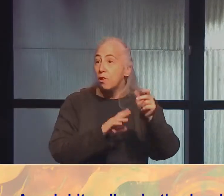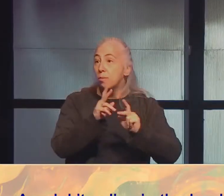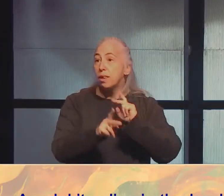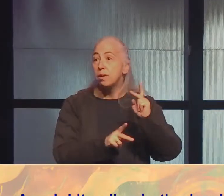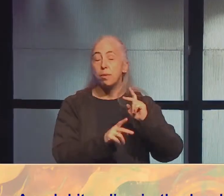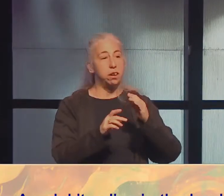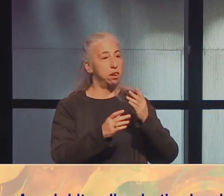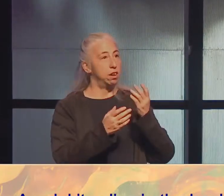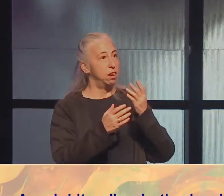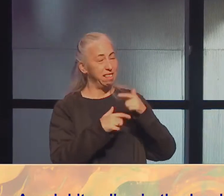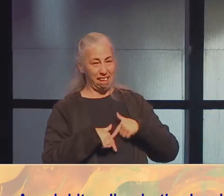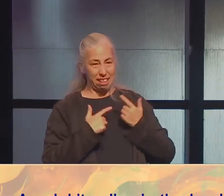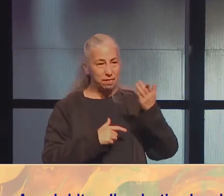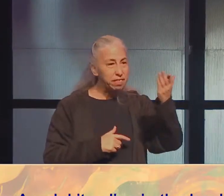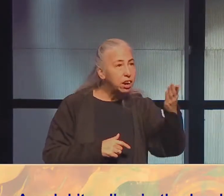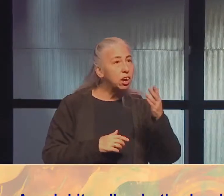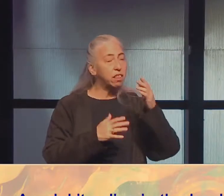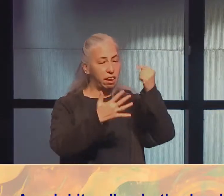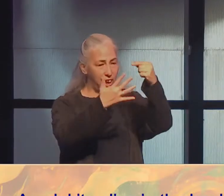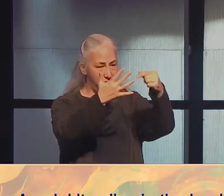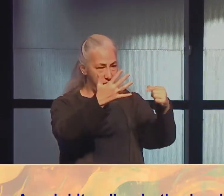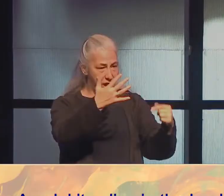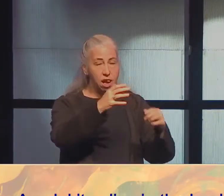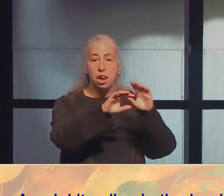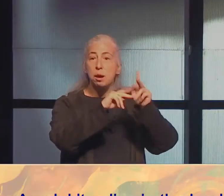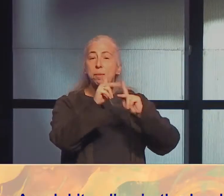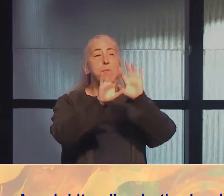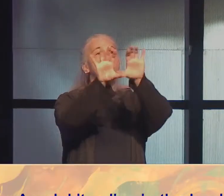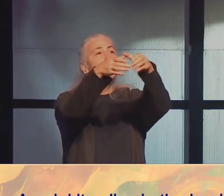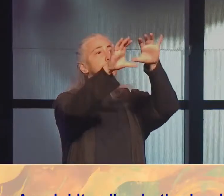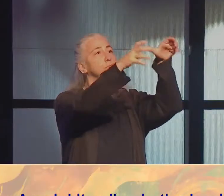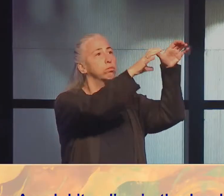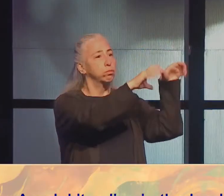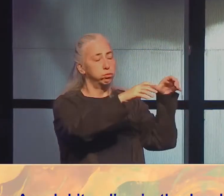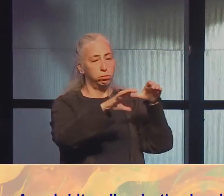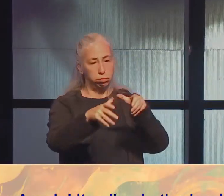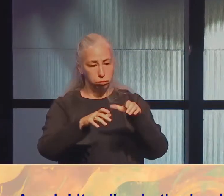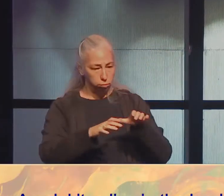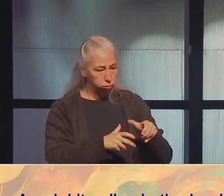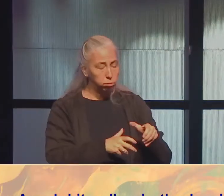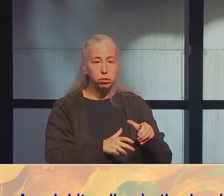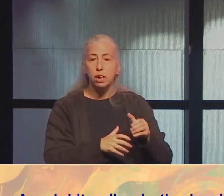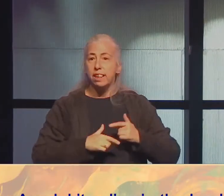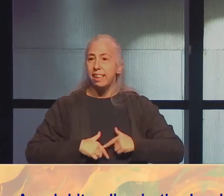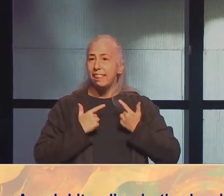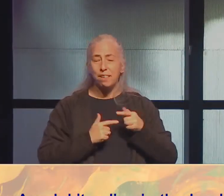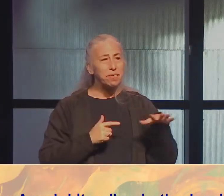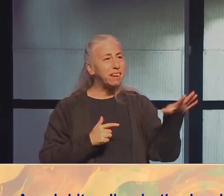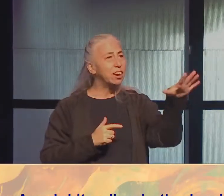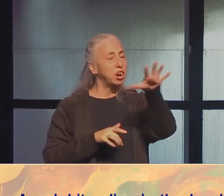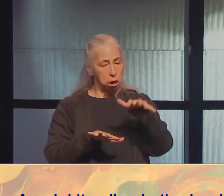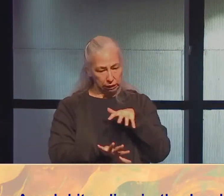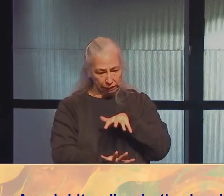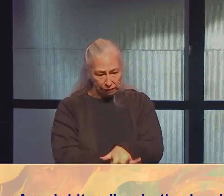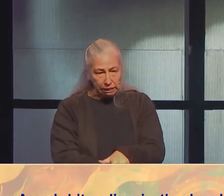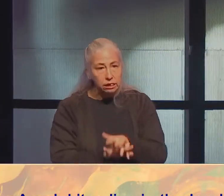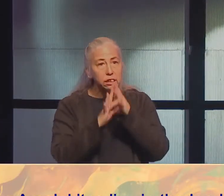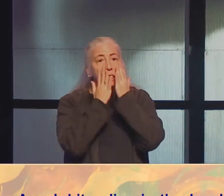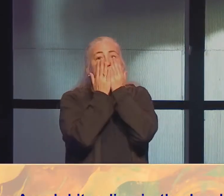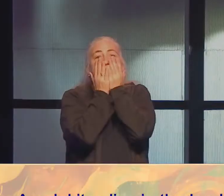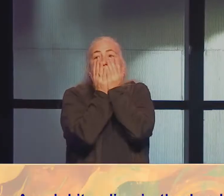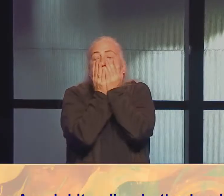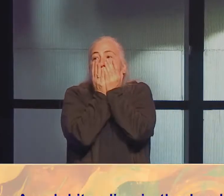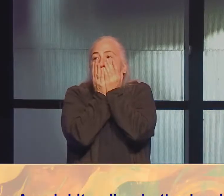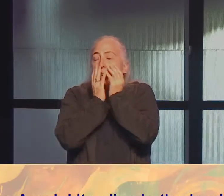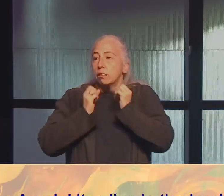Negev. The Hittites, the Jebusites, the Amorites. They live in the hill country. The Canaanites live by the sea and along the Jordan.